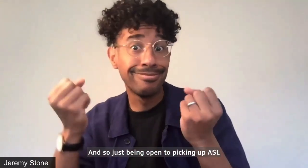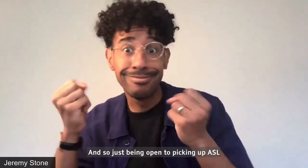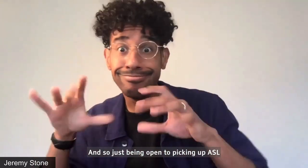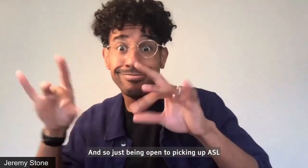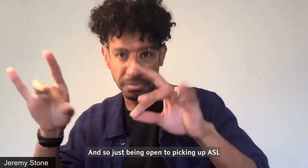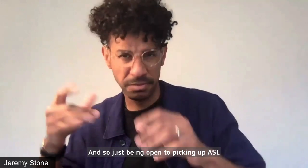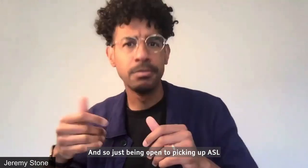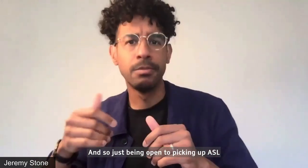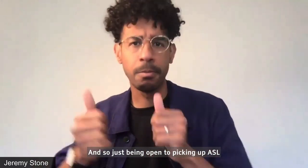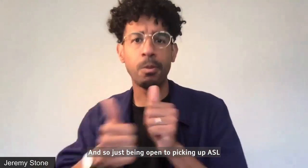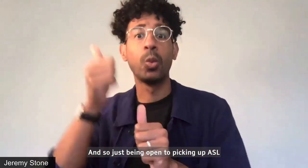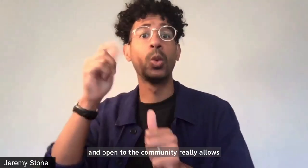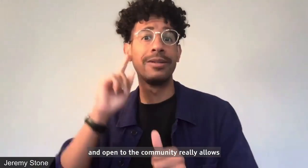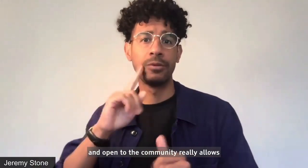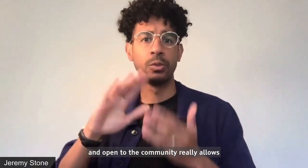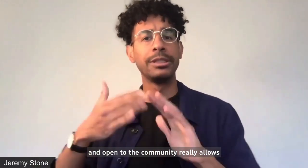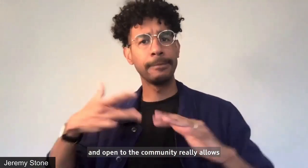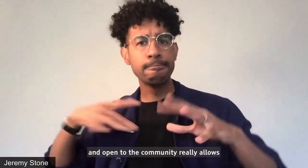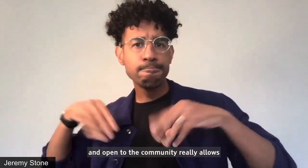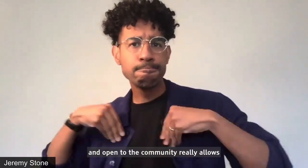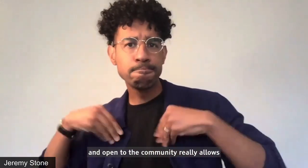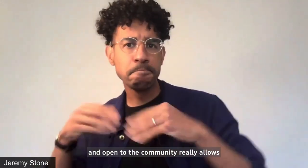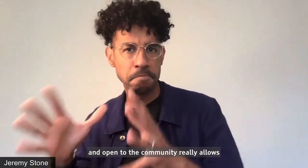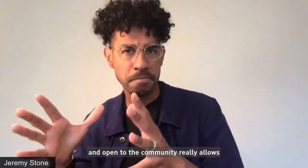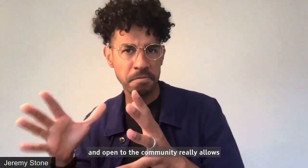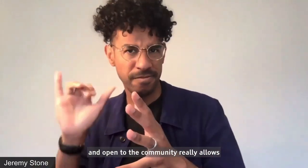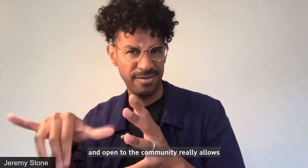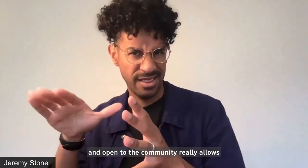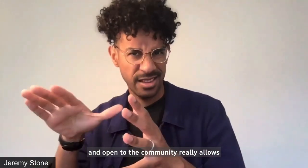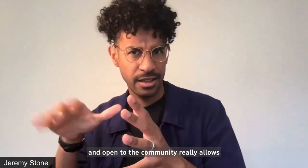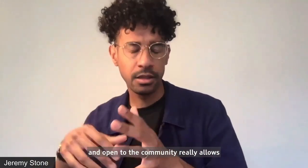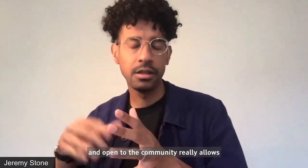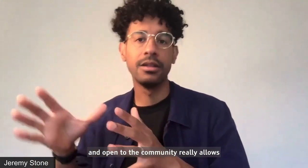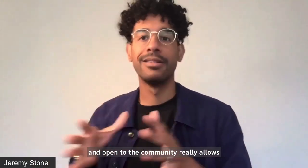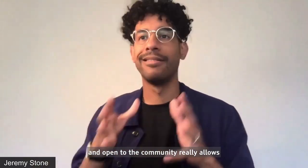being open to picking up ASL and open to the community